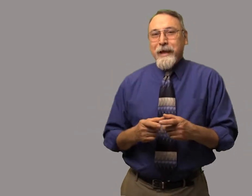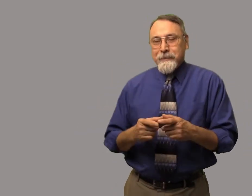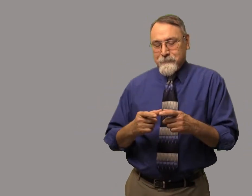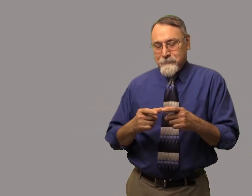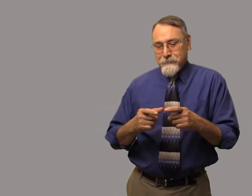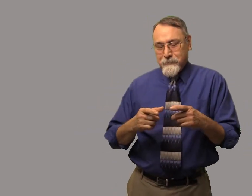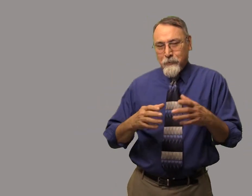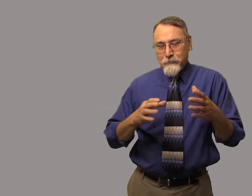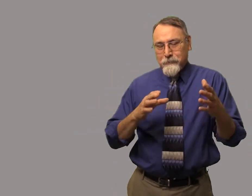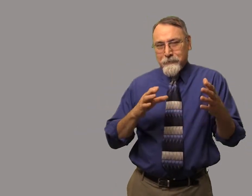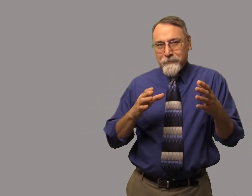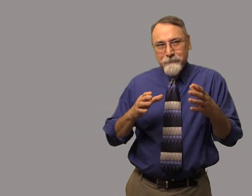that